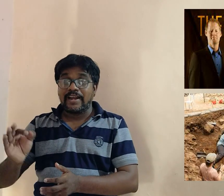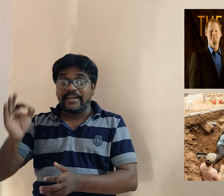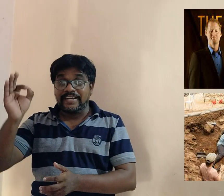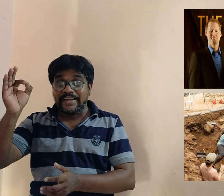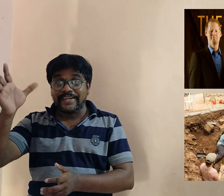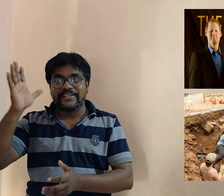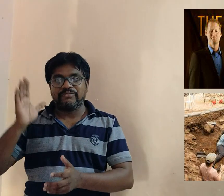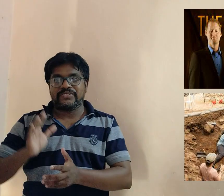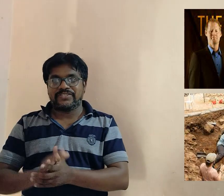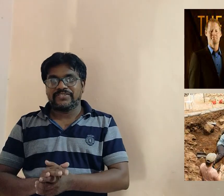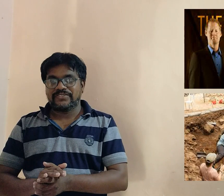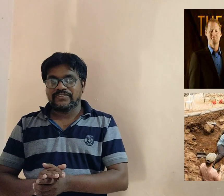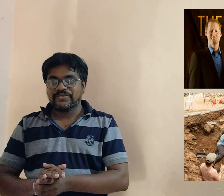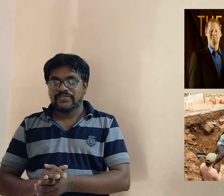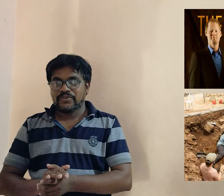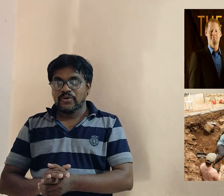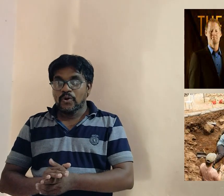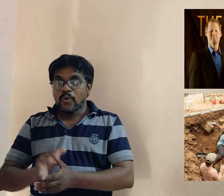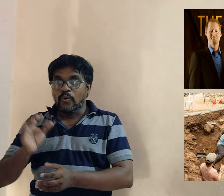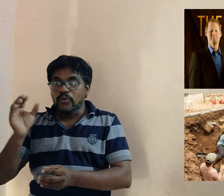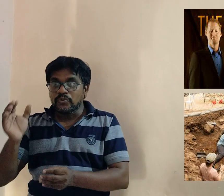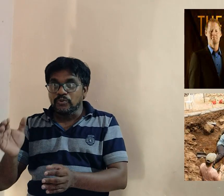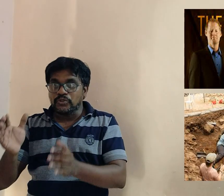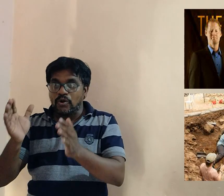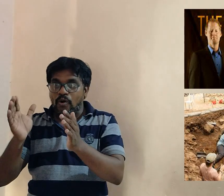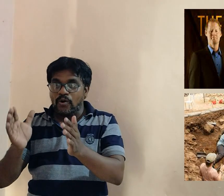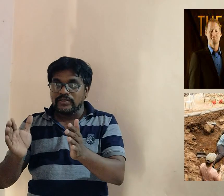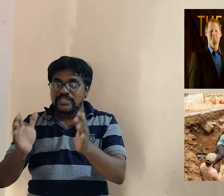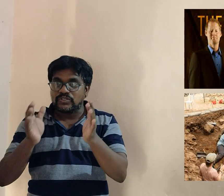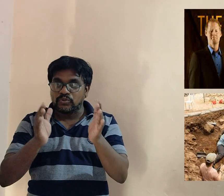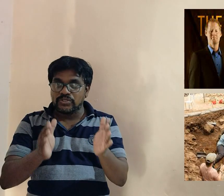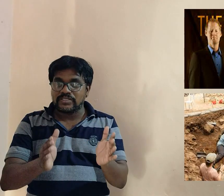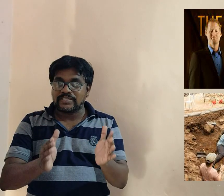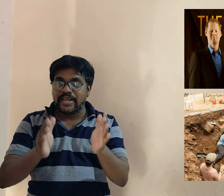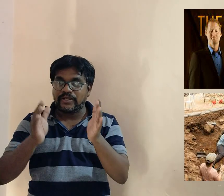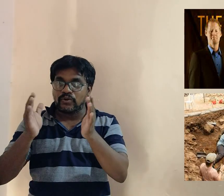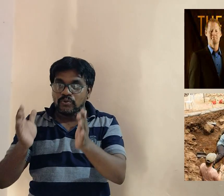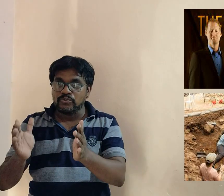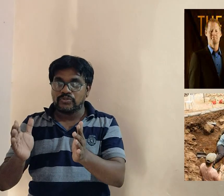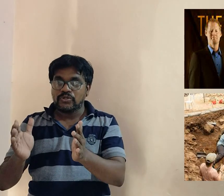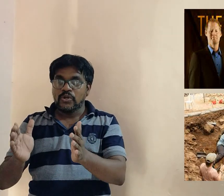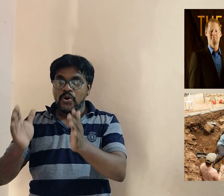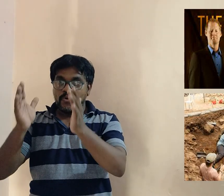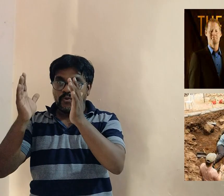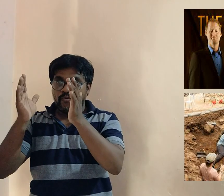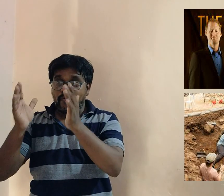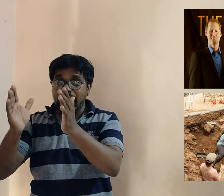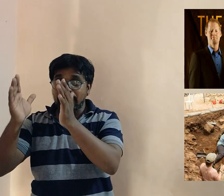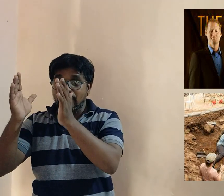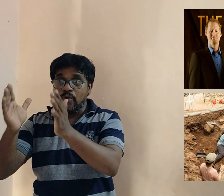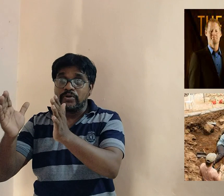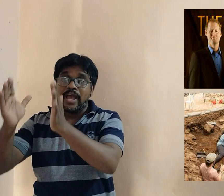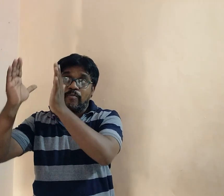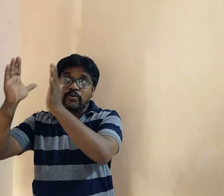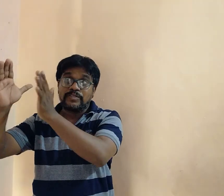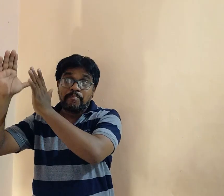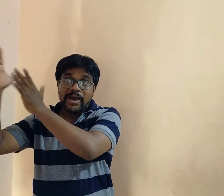like detectives who use all these sources like clues to find out about the